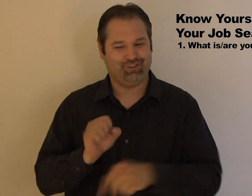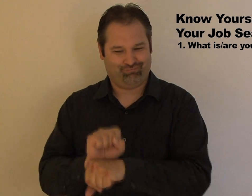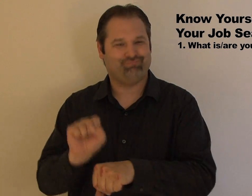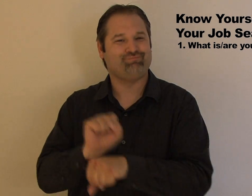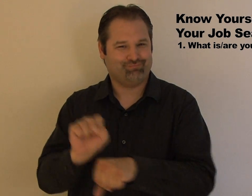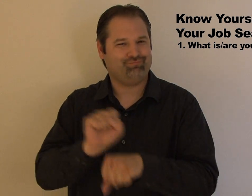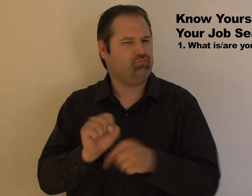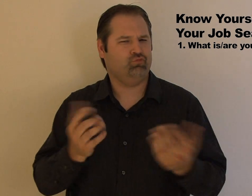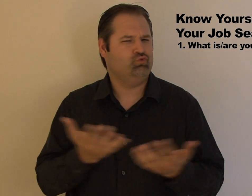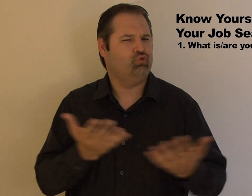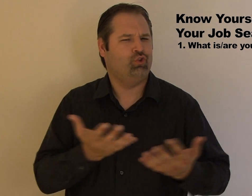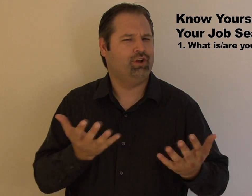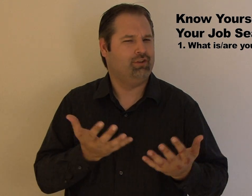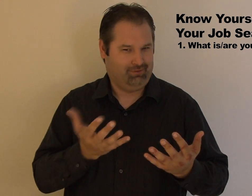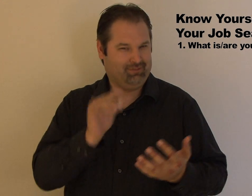Targets are where you would like to be working.